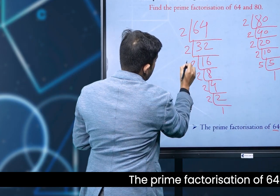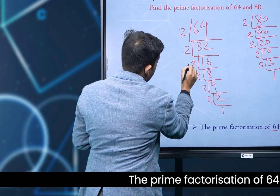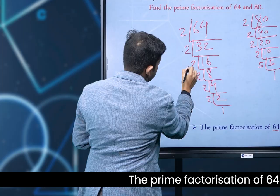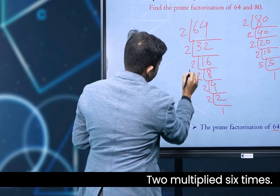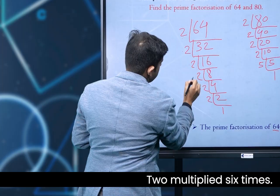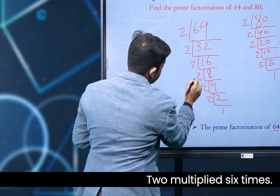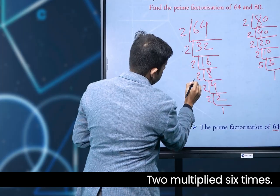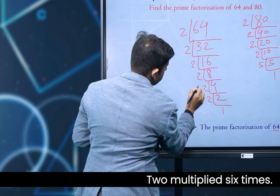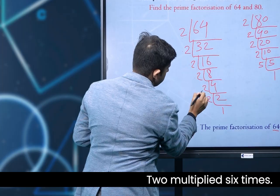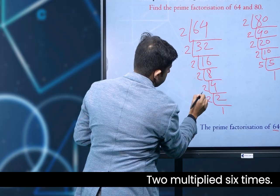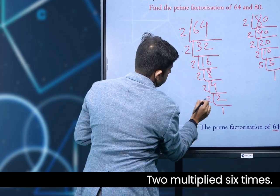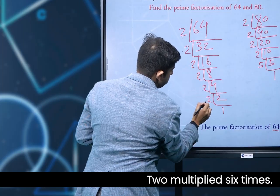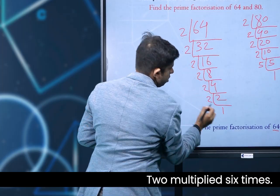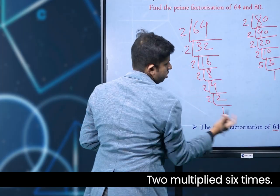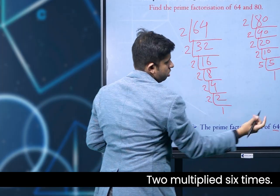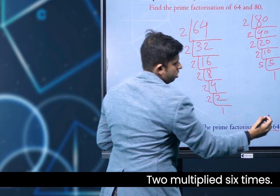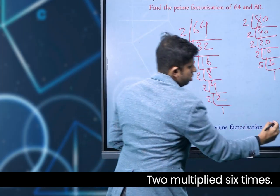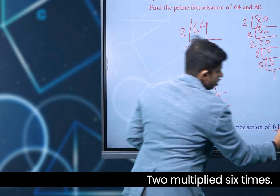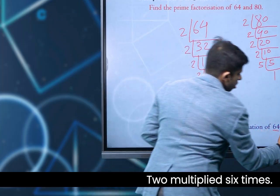2 multiplied 6 times.